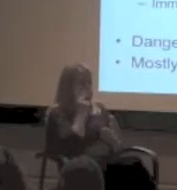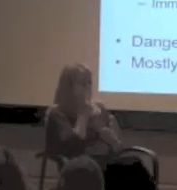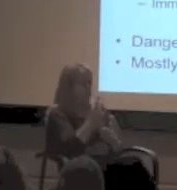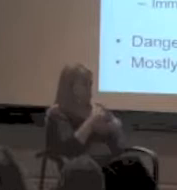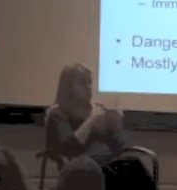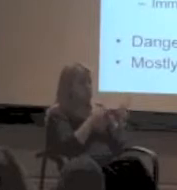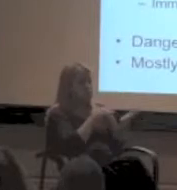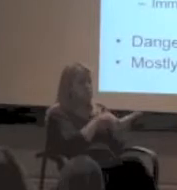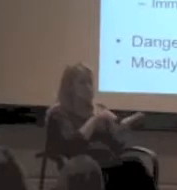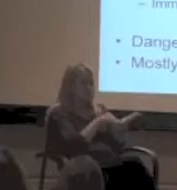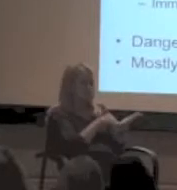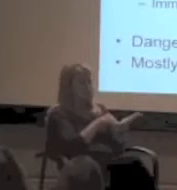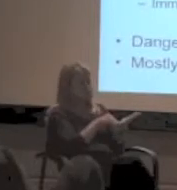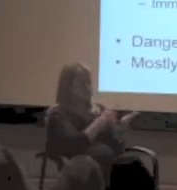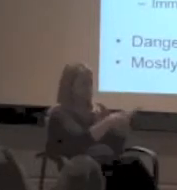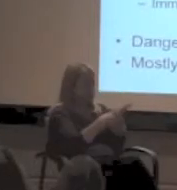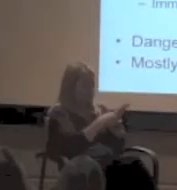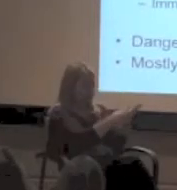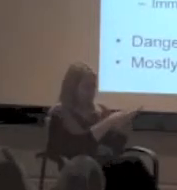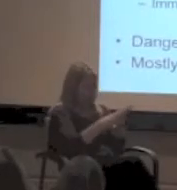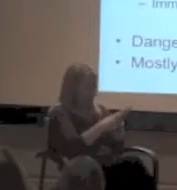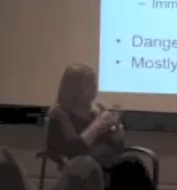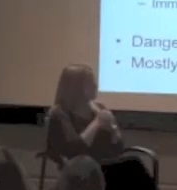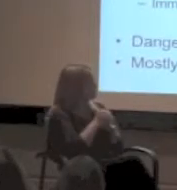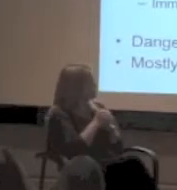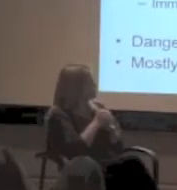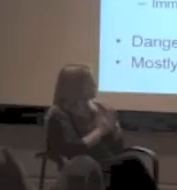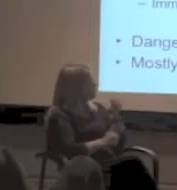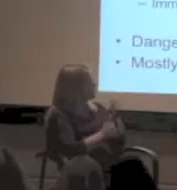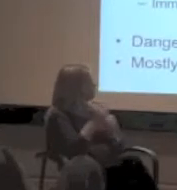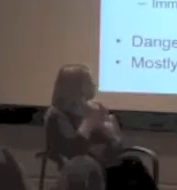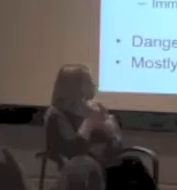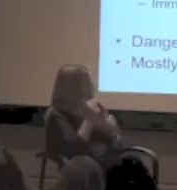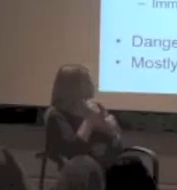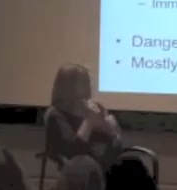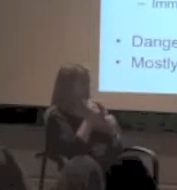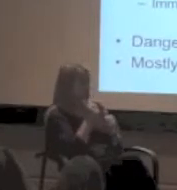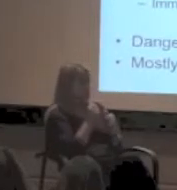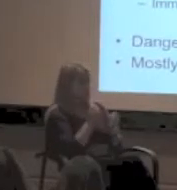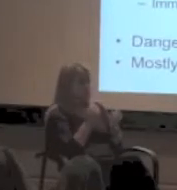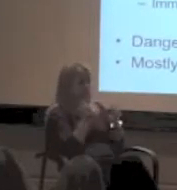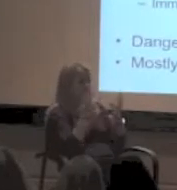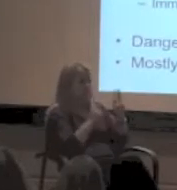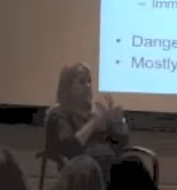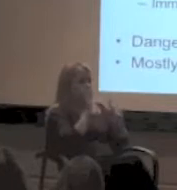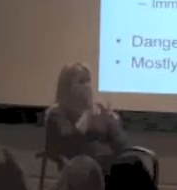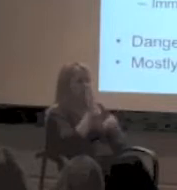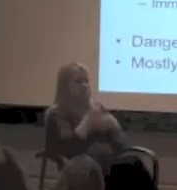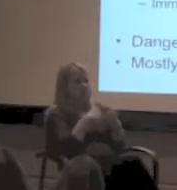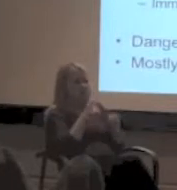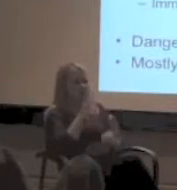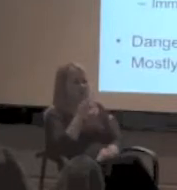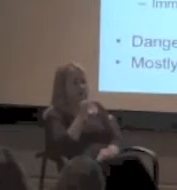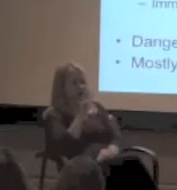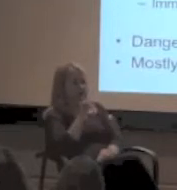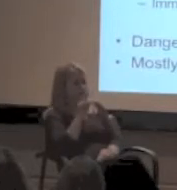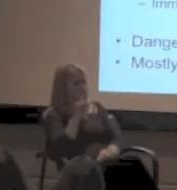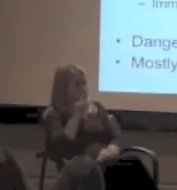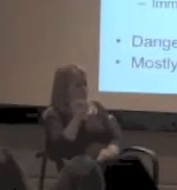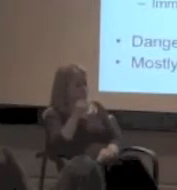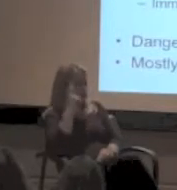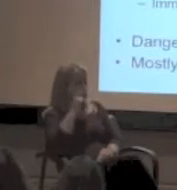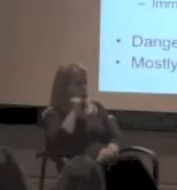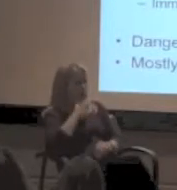the docs are all talking about this. Mostly, other people are talking like it's a Chiari II, that's why they're not breathing